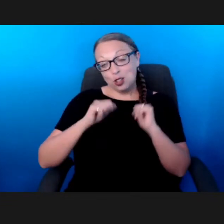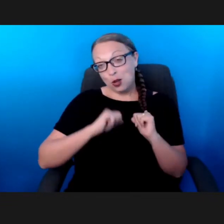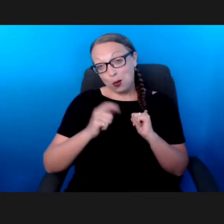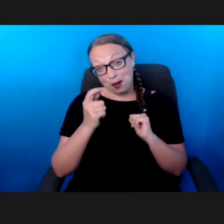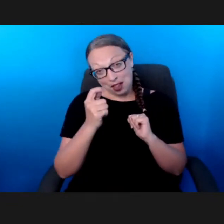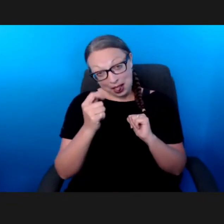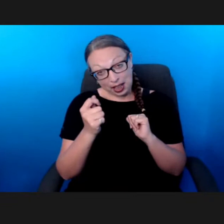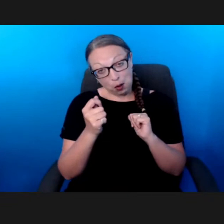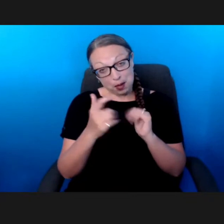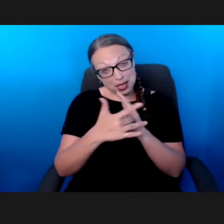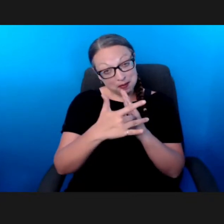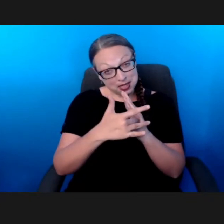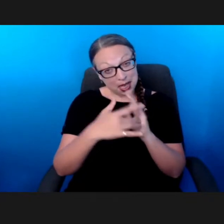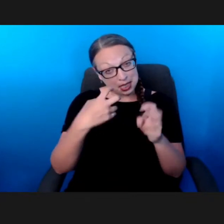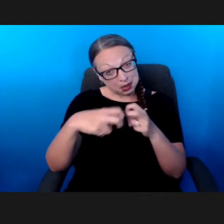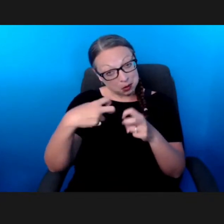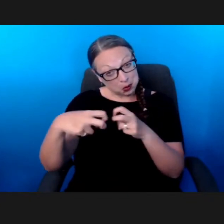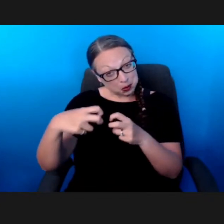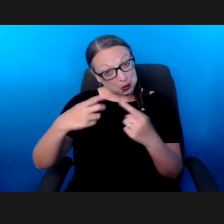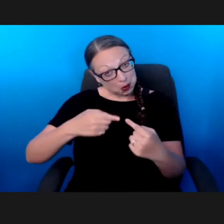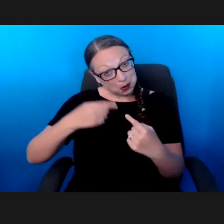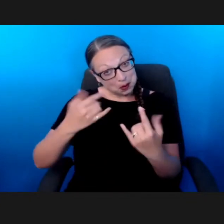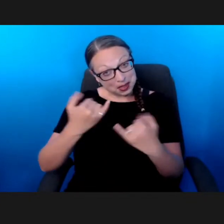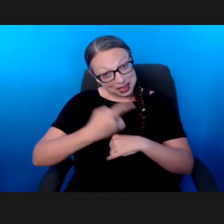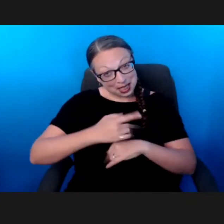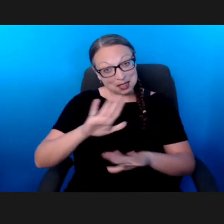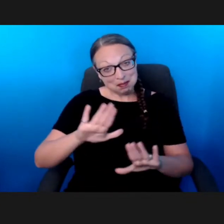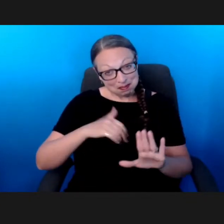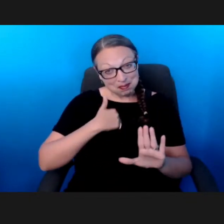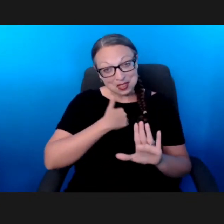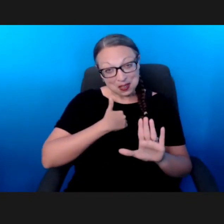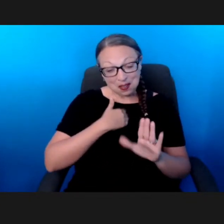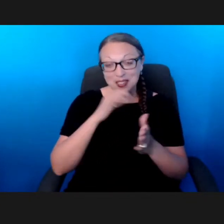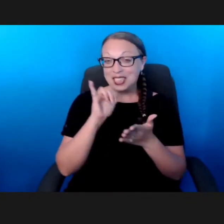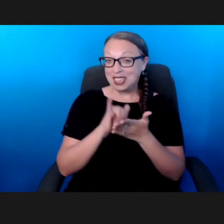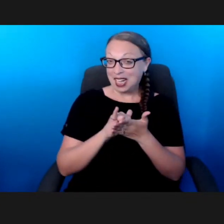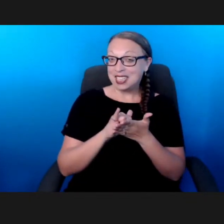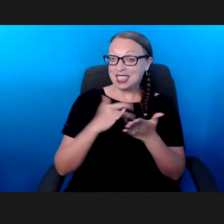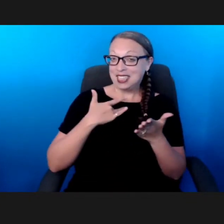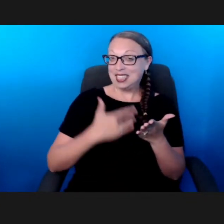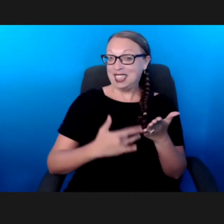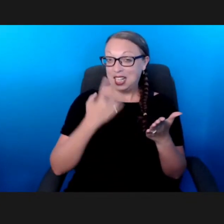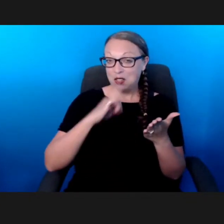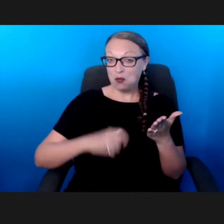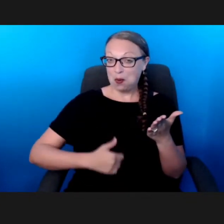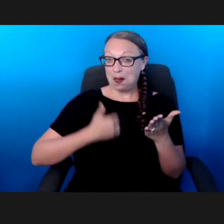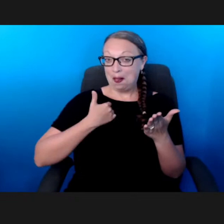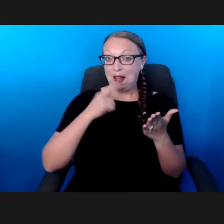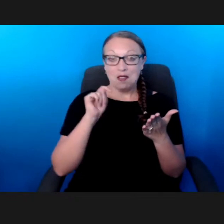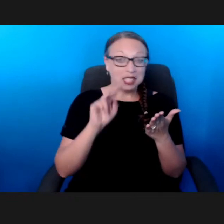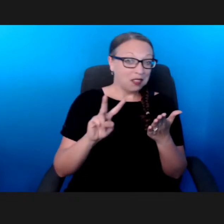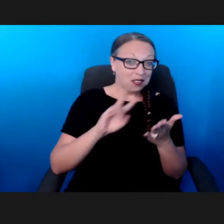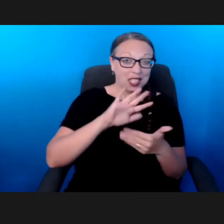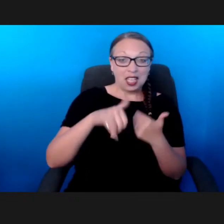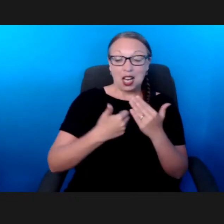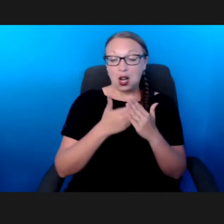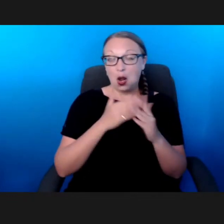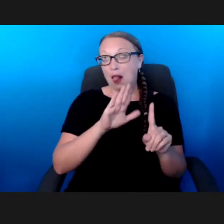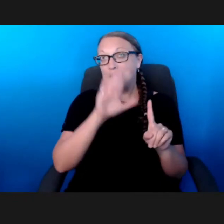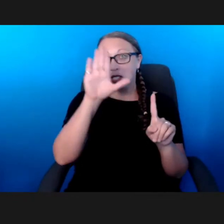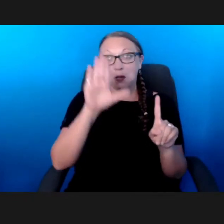few little techie problems here. That's the nature of live TV and all of its wonder and its glory.